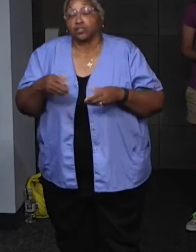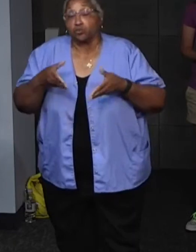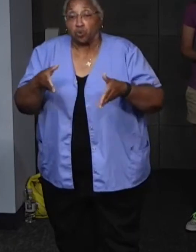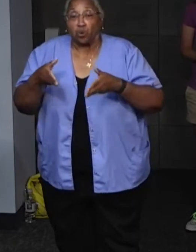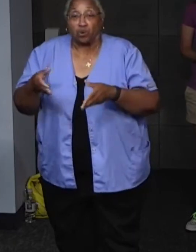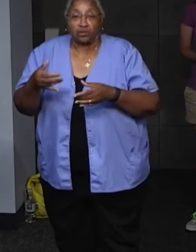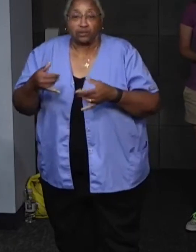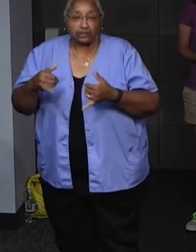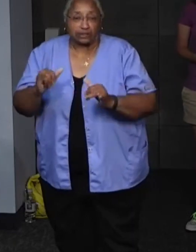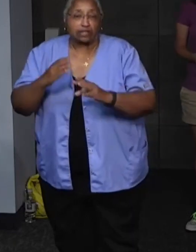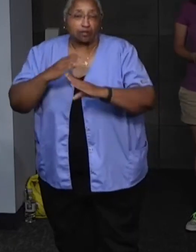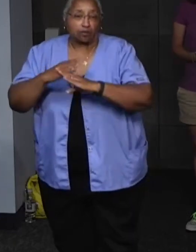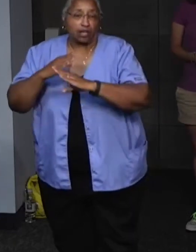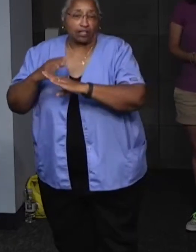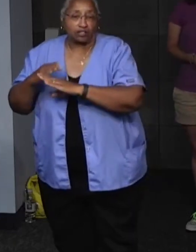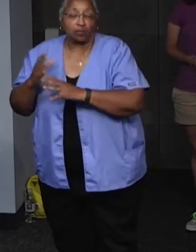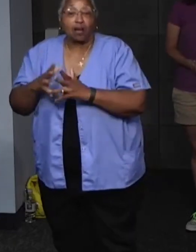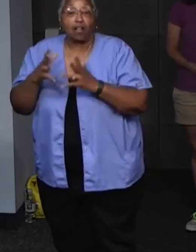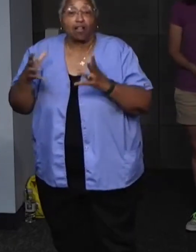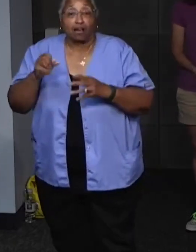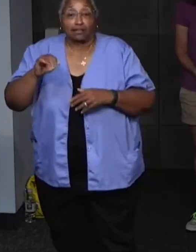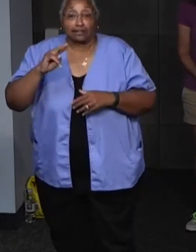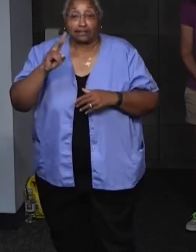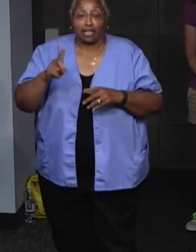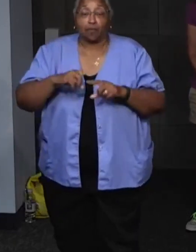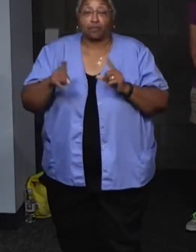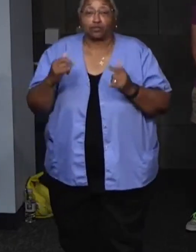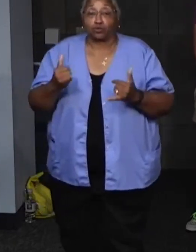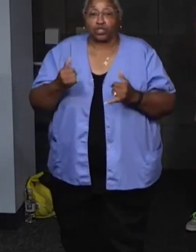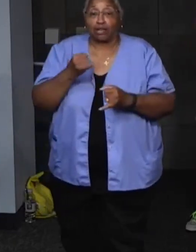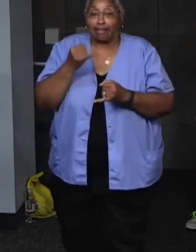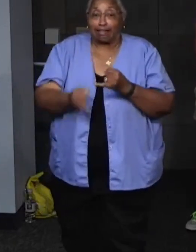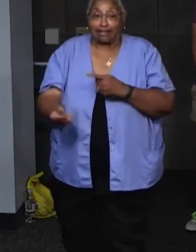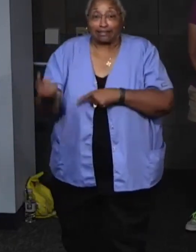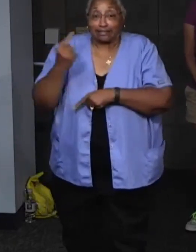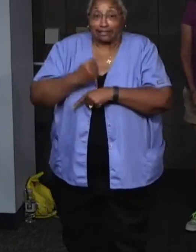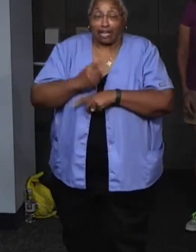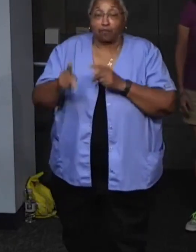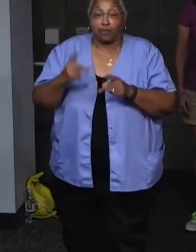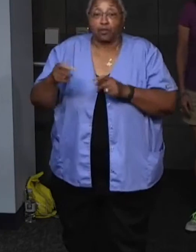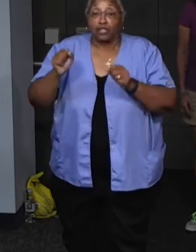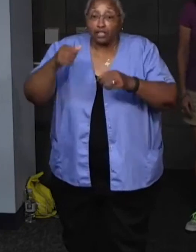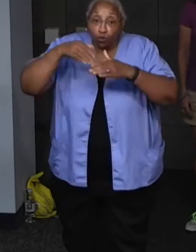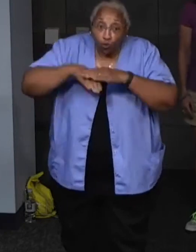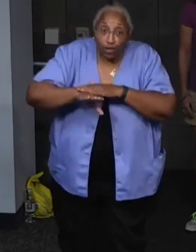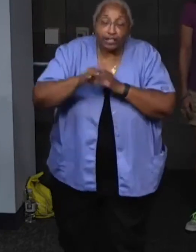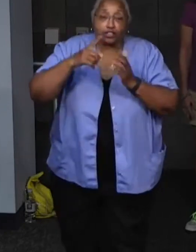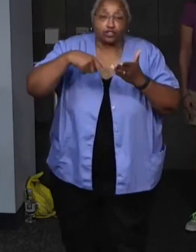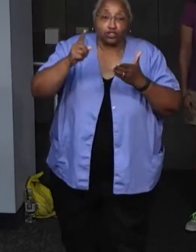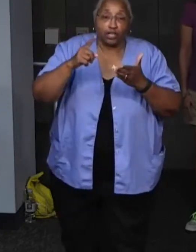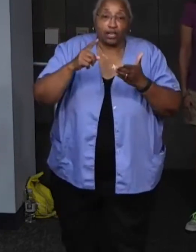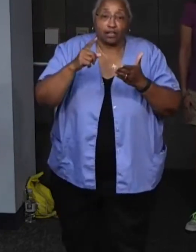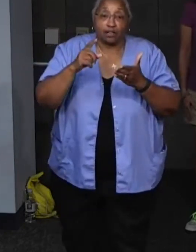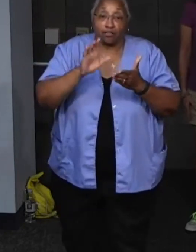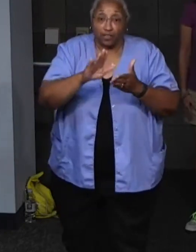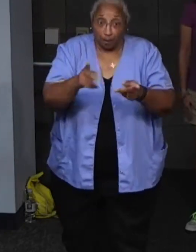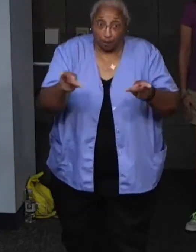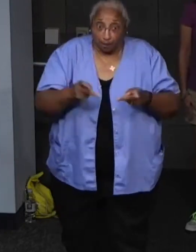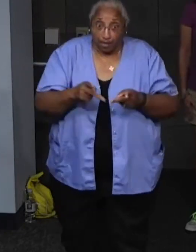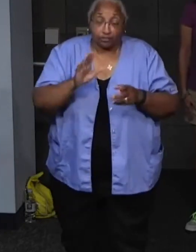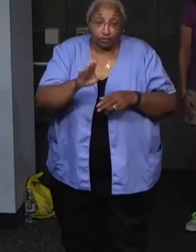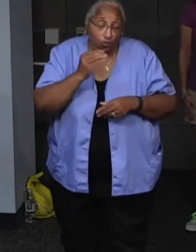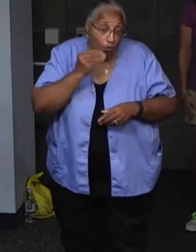of sand, but this was the last day to allow residents to come back in to check on their property and make any emergency type repairs. So